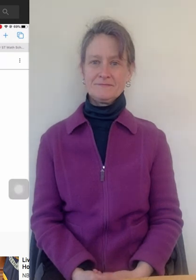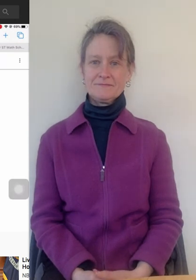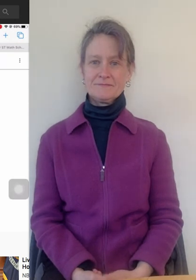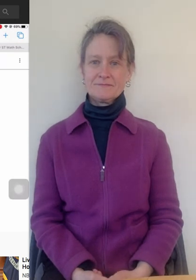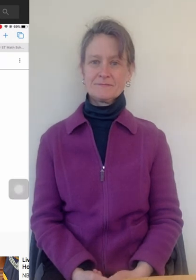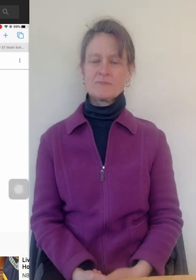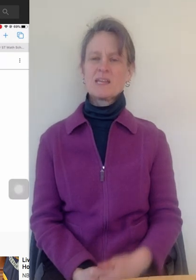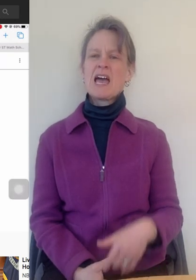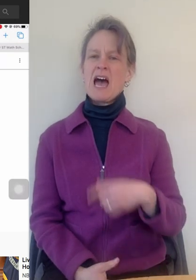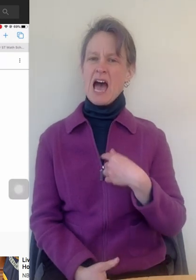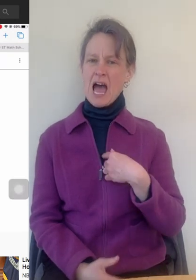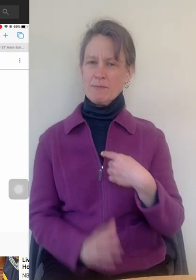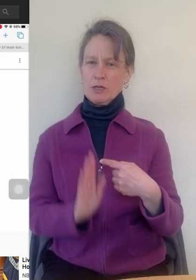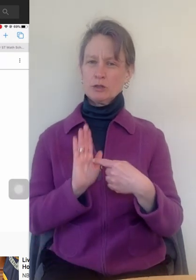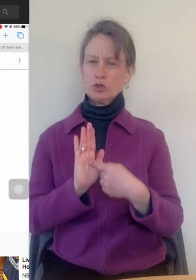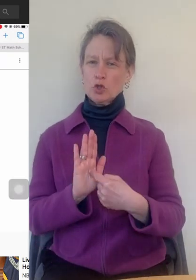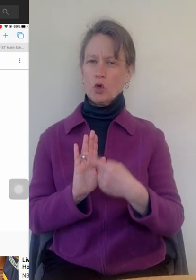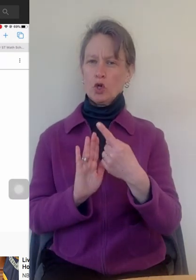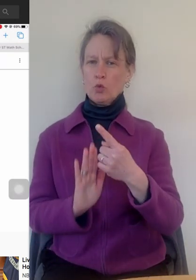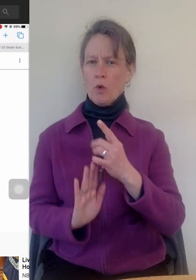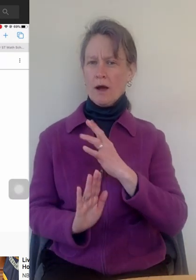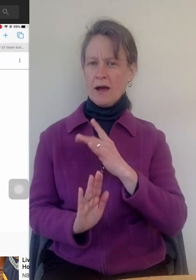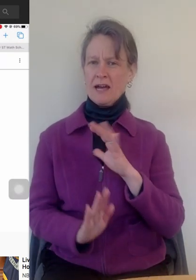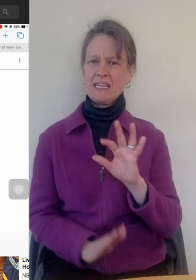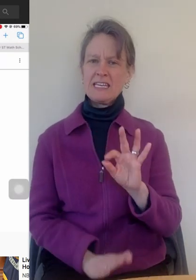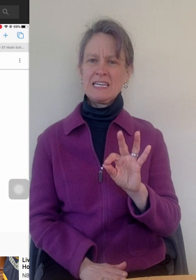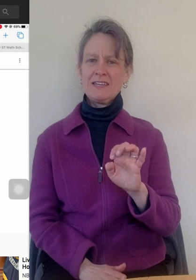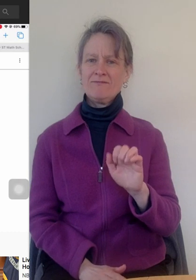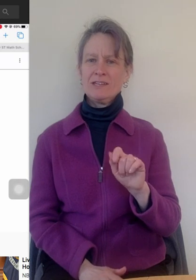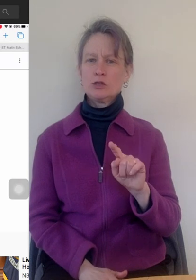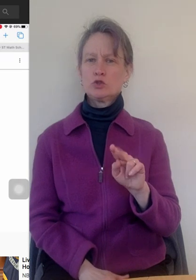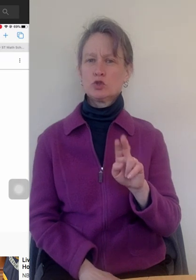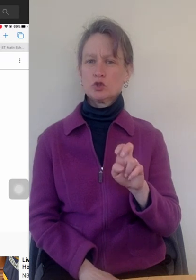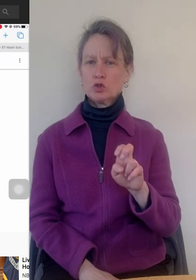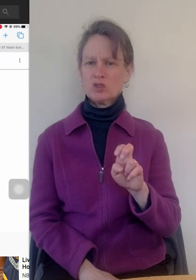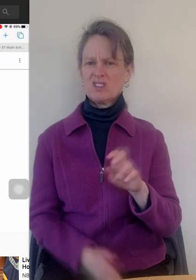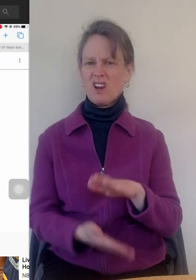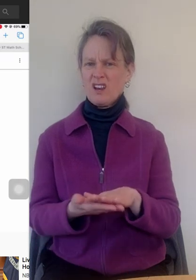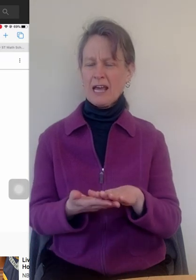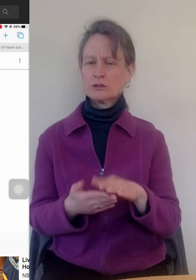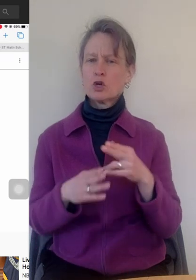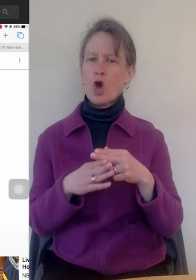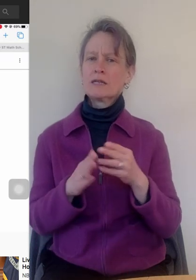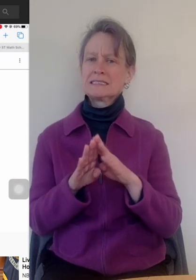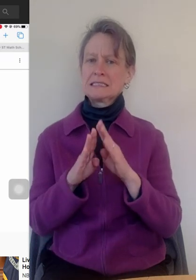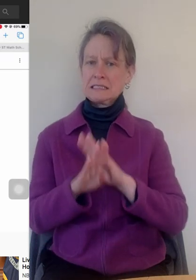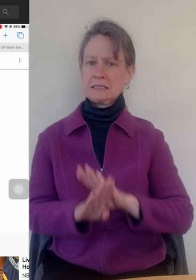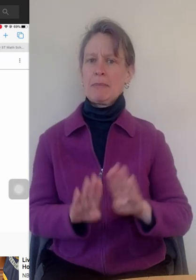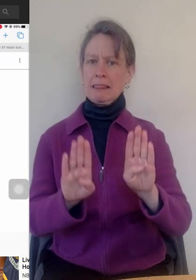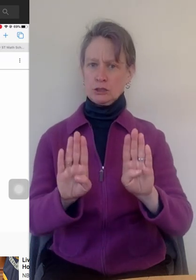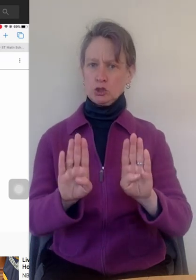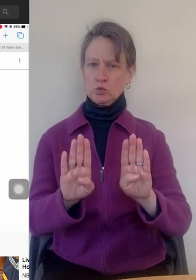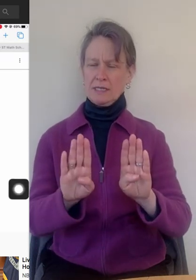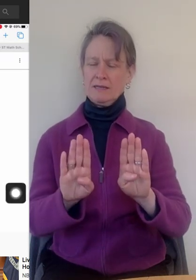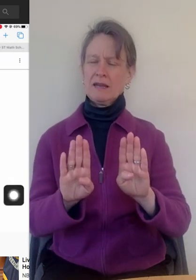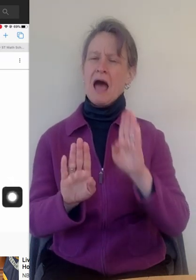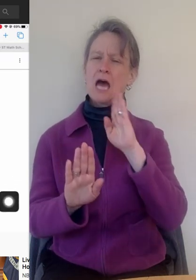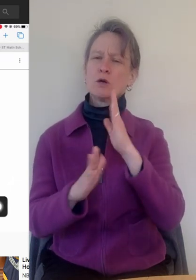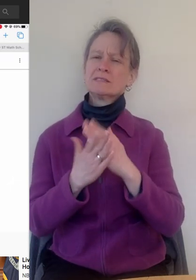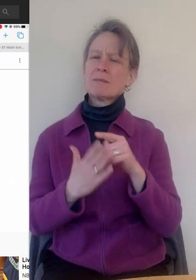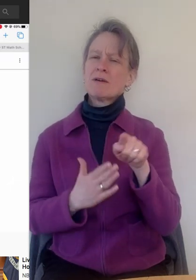I'm going to show you a feature that is kind of nice to use called the split screen. I know some of you know how to do